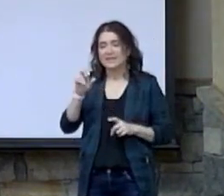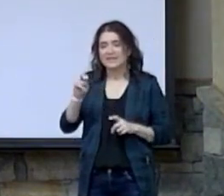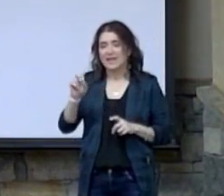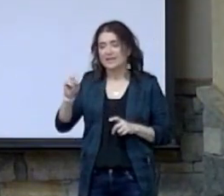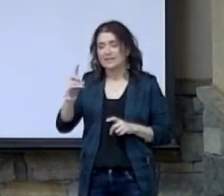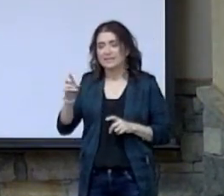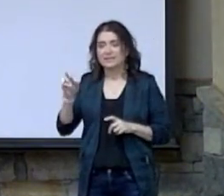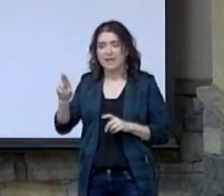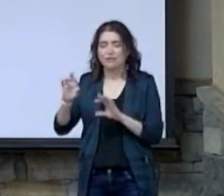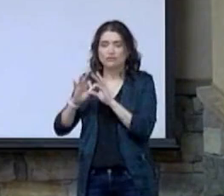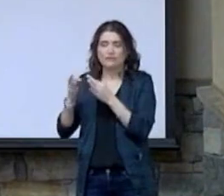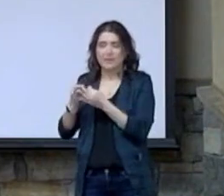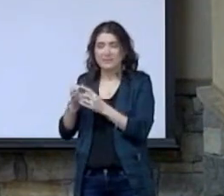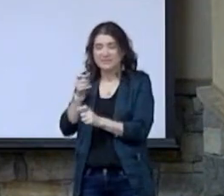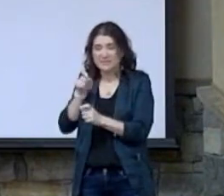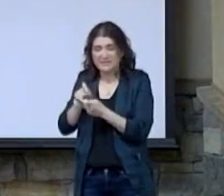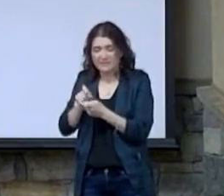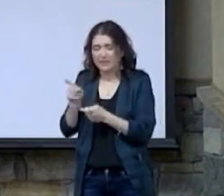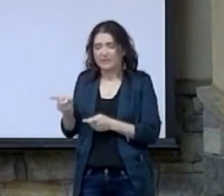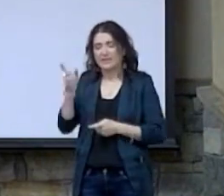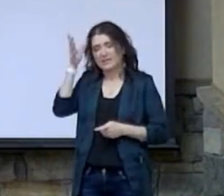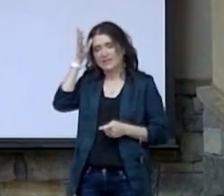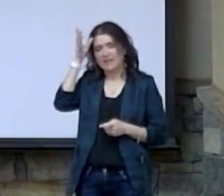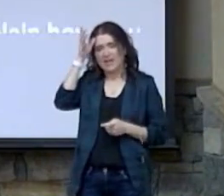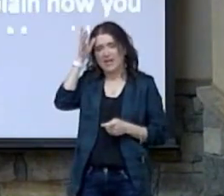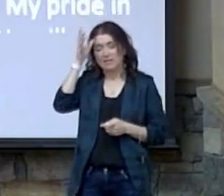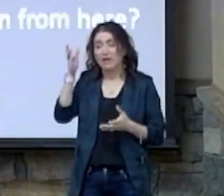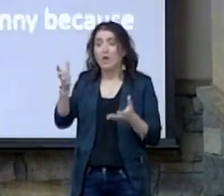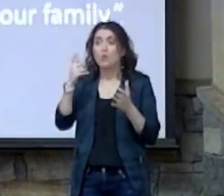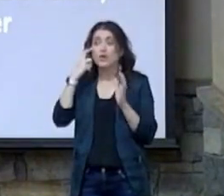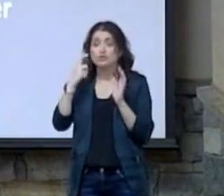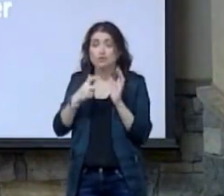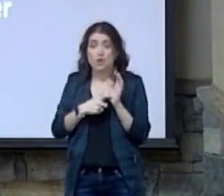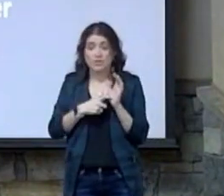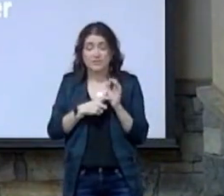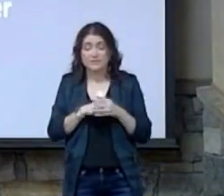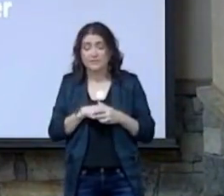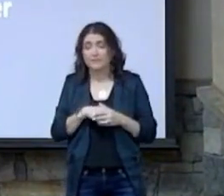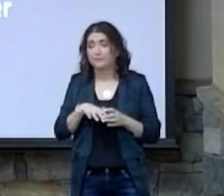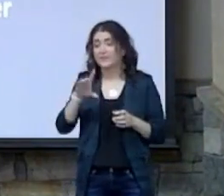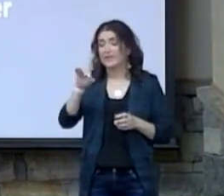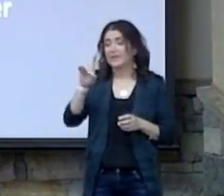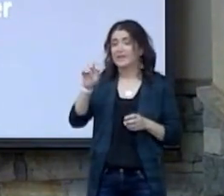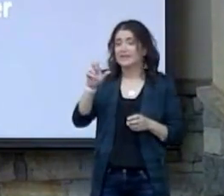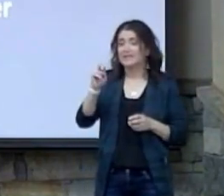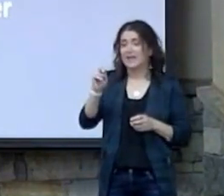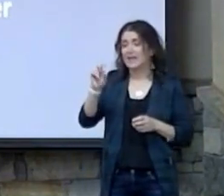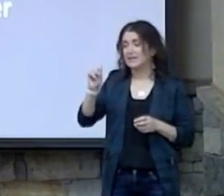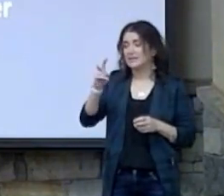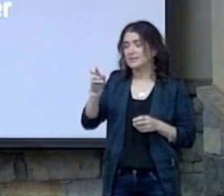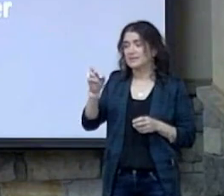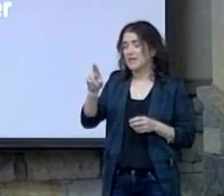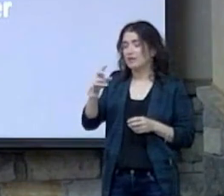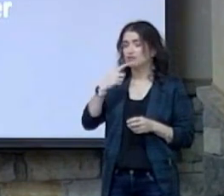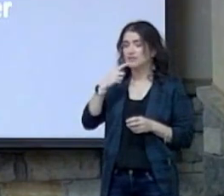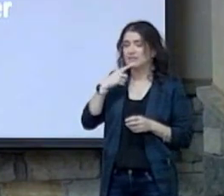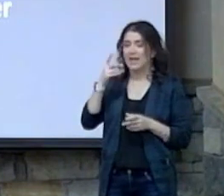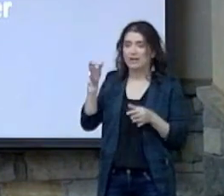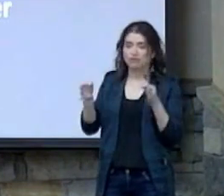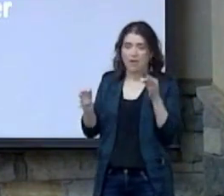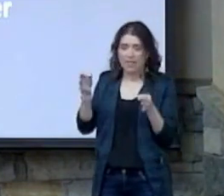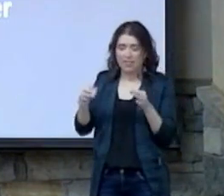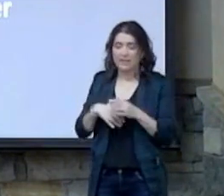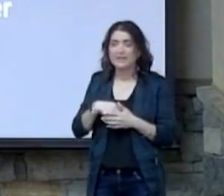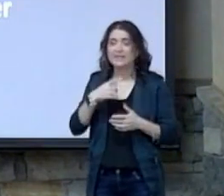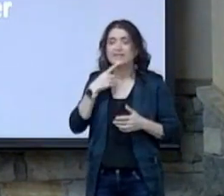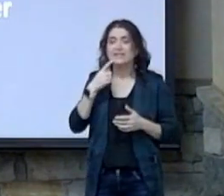father specifically. I want you to notice what Dan Snyder's father said at trial. He said this.